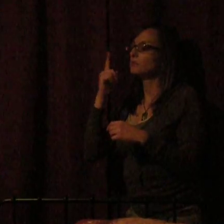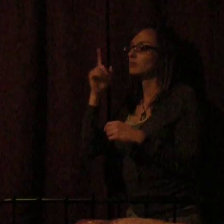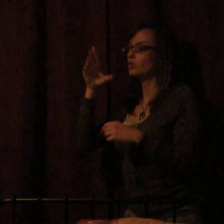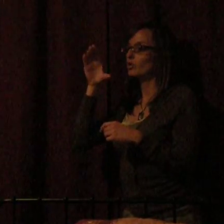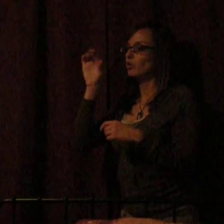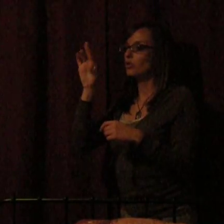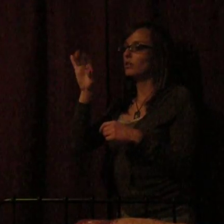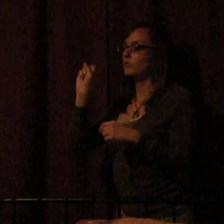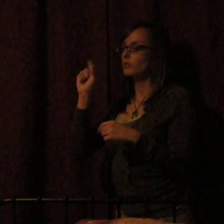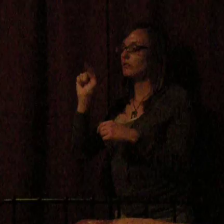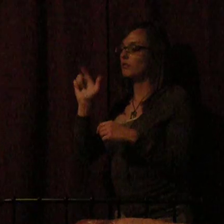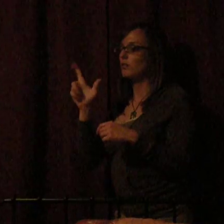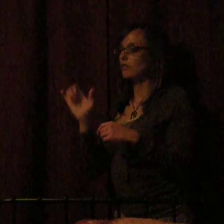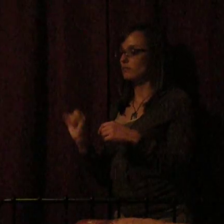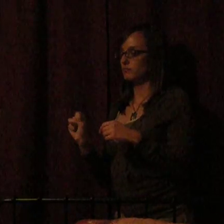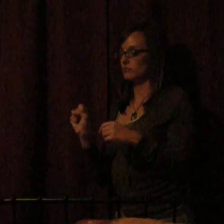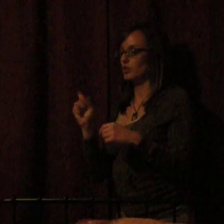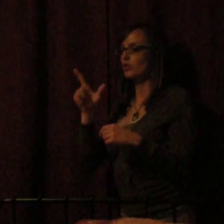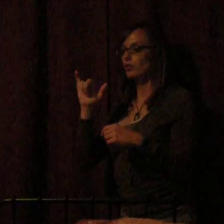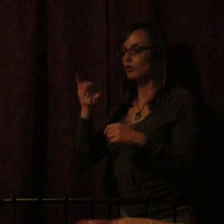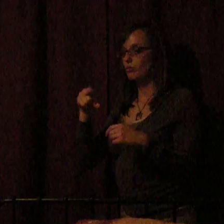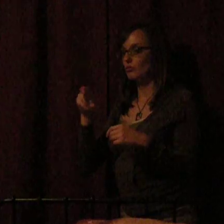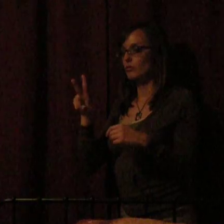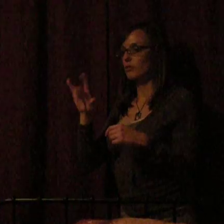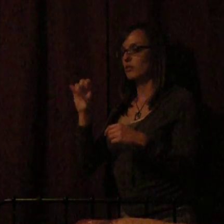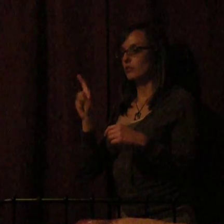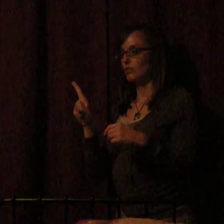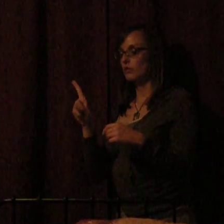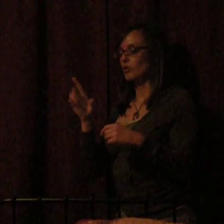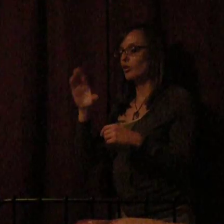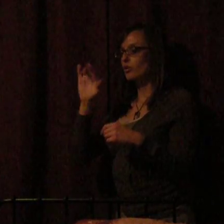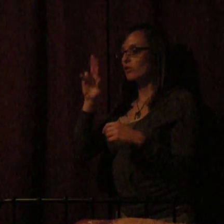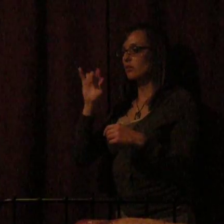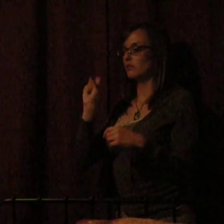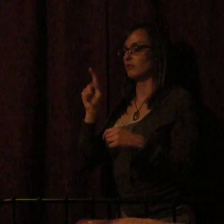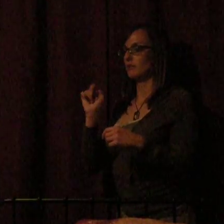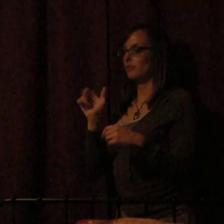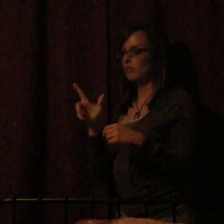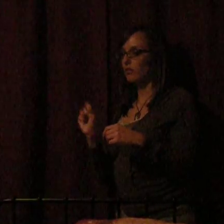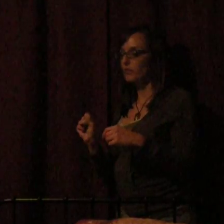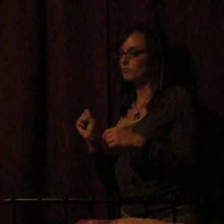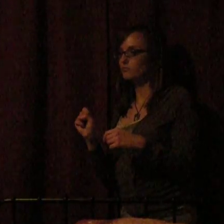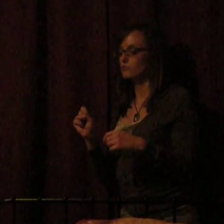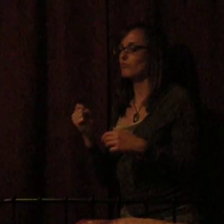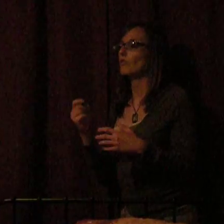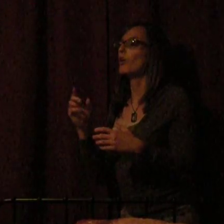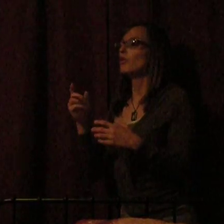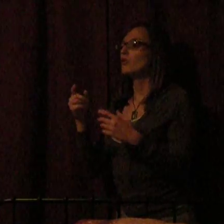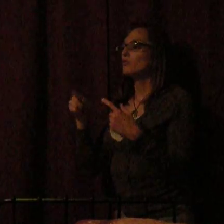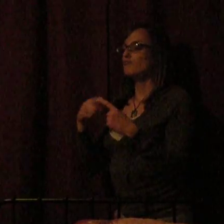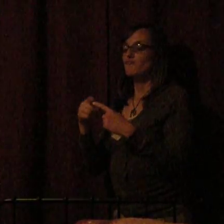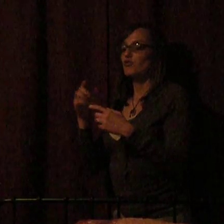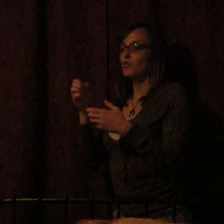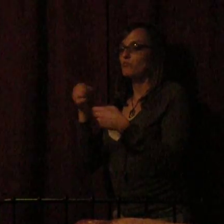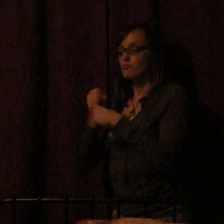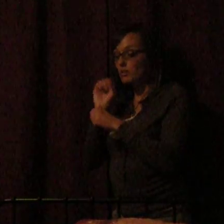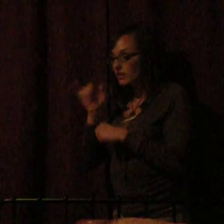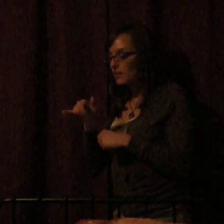When they developed liquid crystals, they had no idea that it would be an integral part of mobile phones and smartphones,